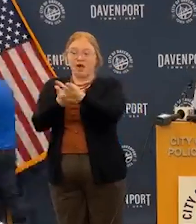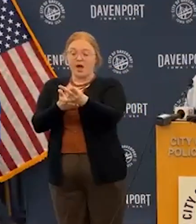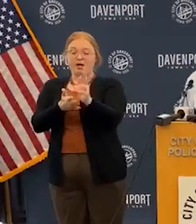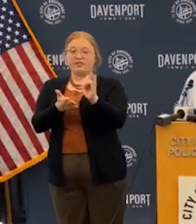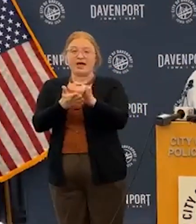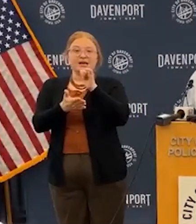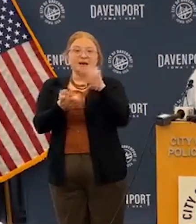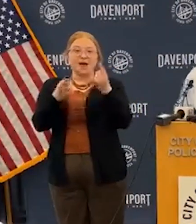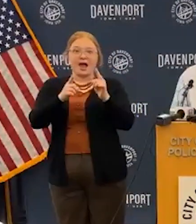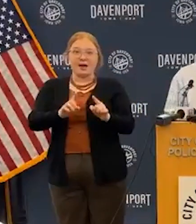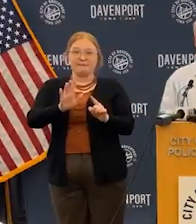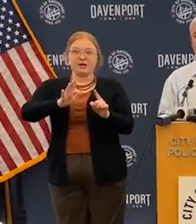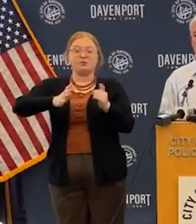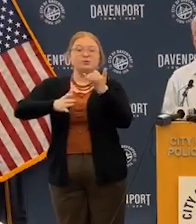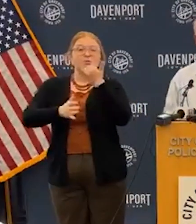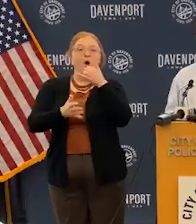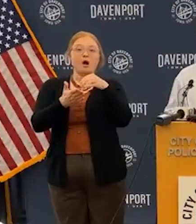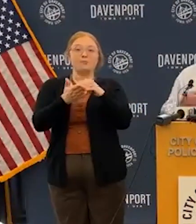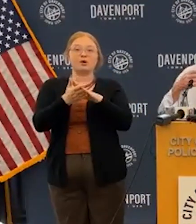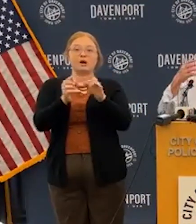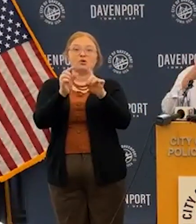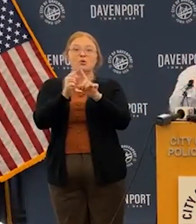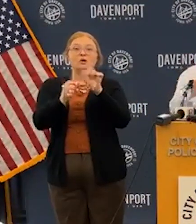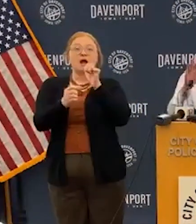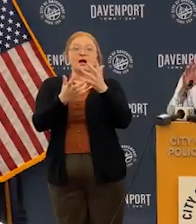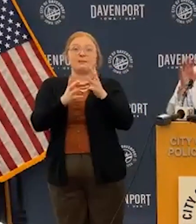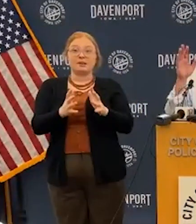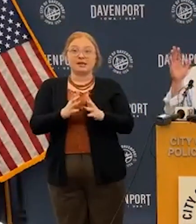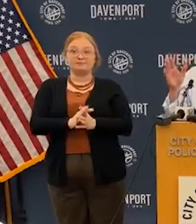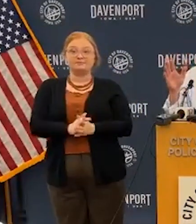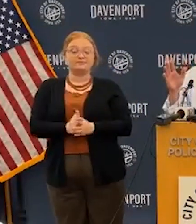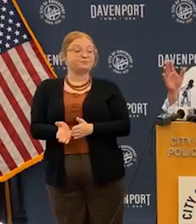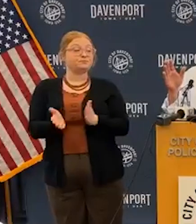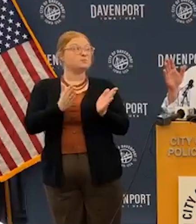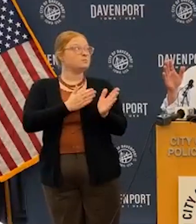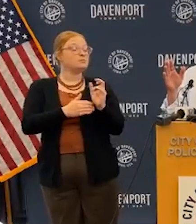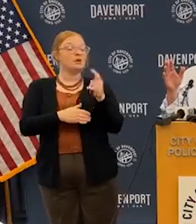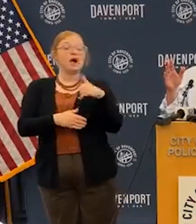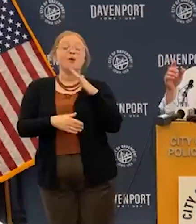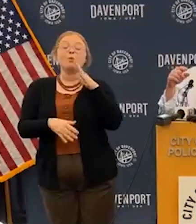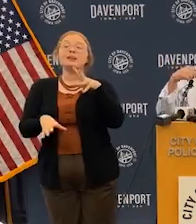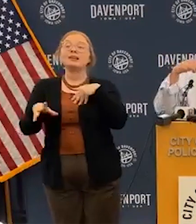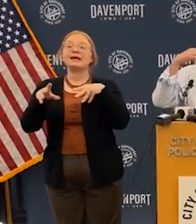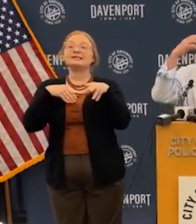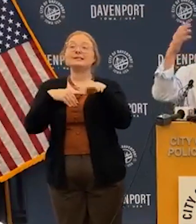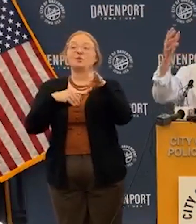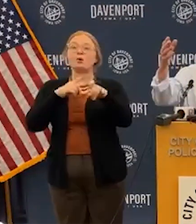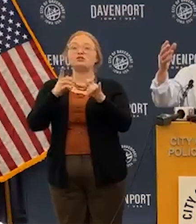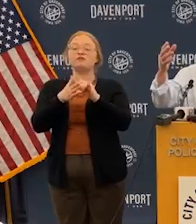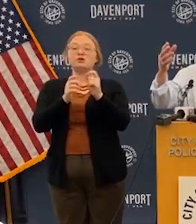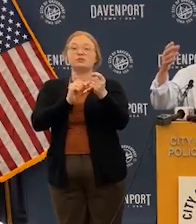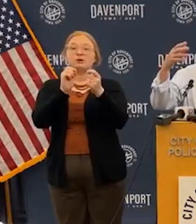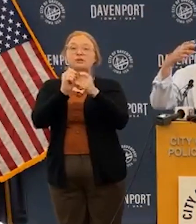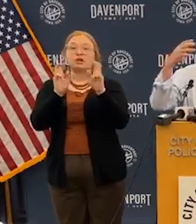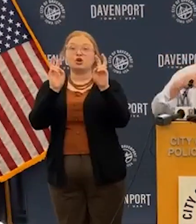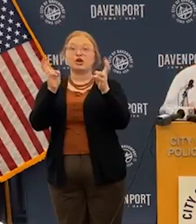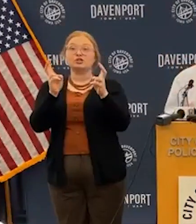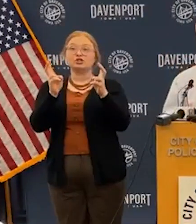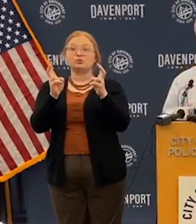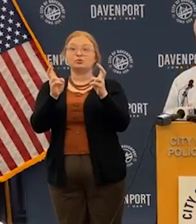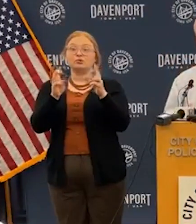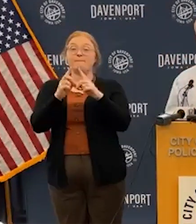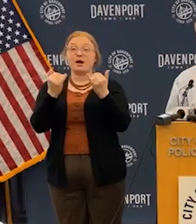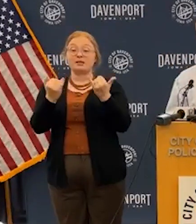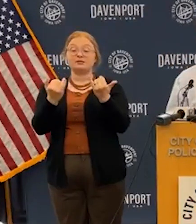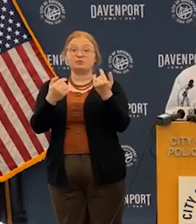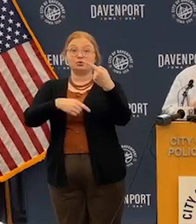All right. So as you see, we had two issues. I'll take questions on those particular issues. Just to give you a heads up, this afternoon's conference will